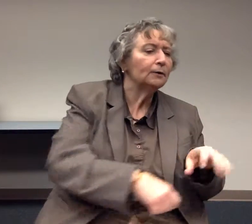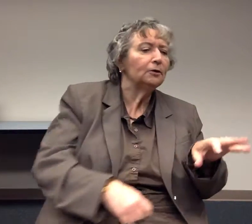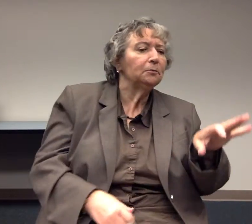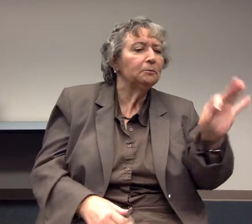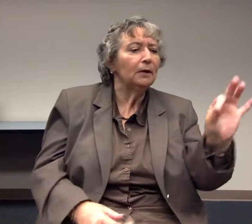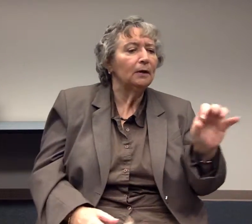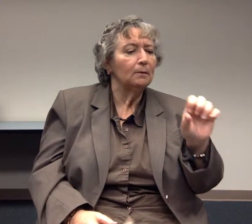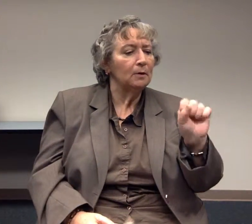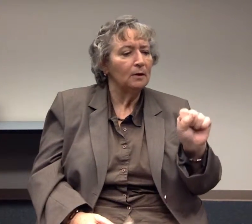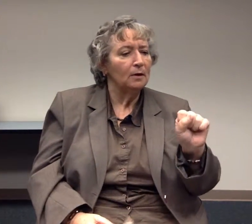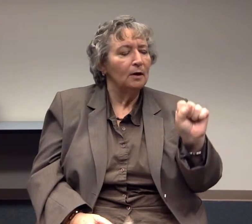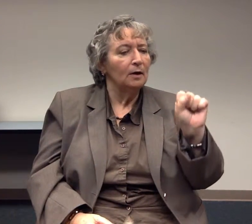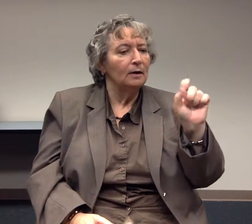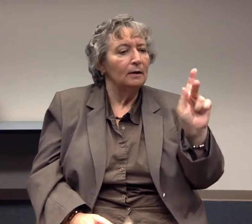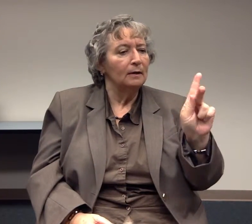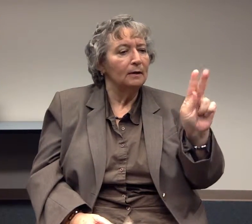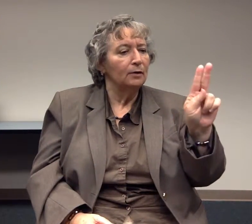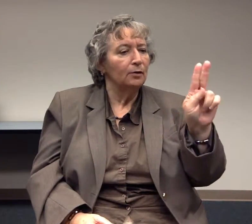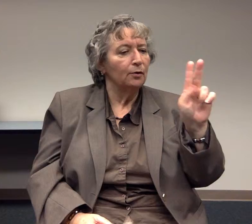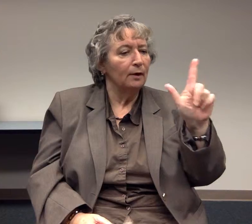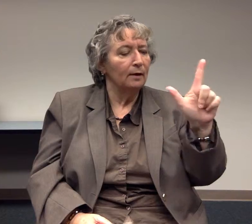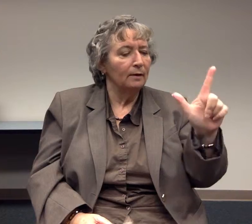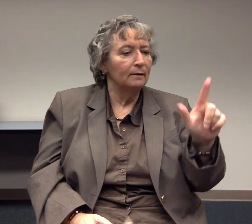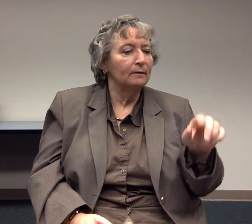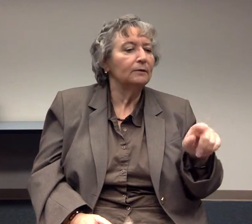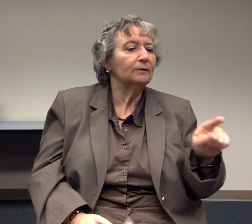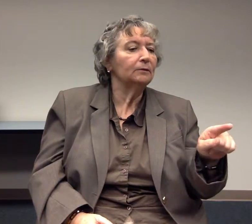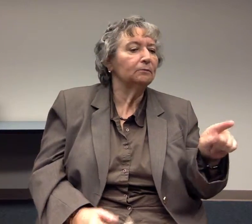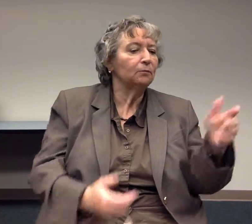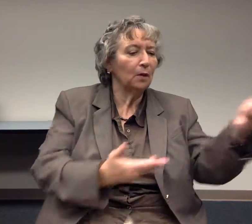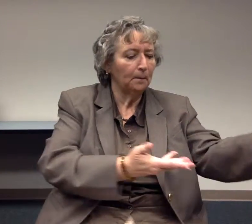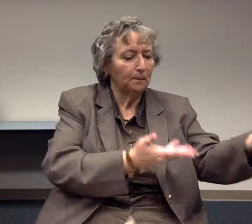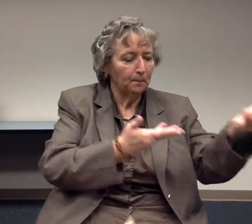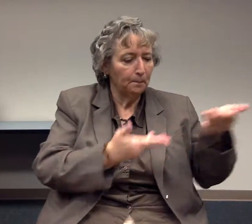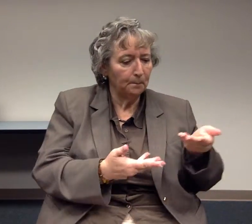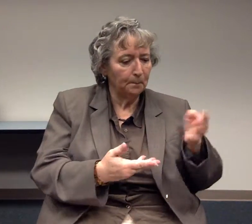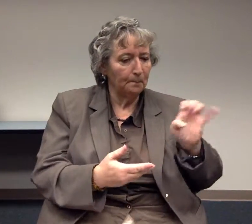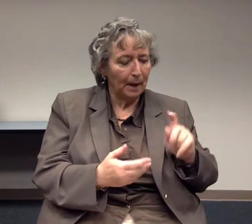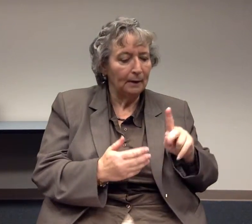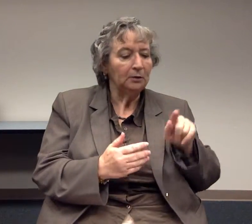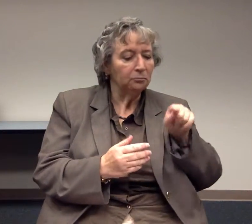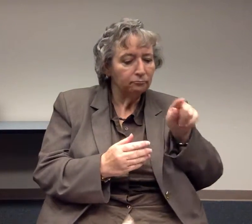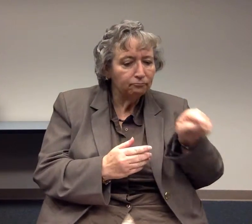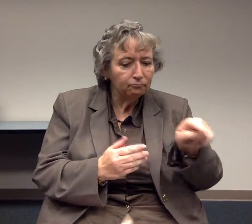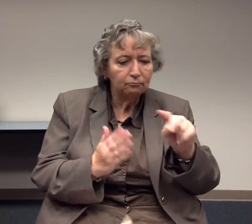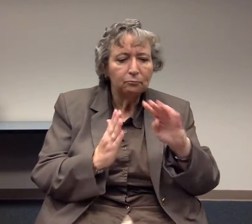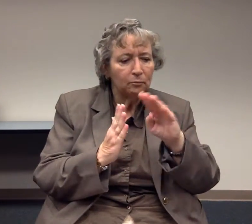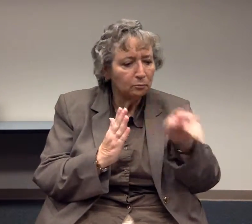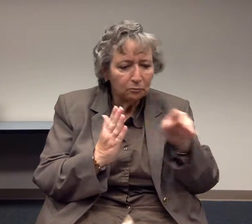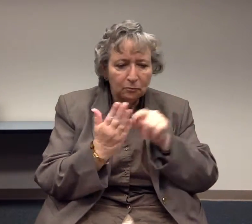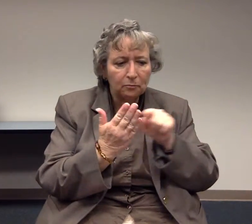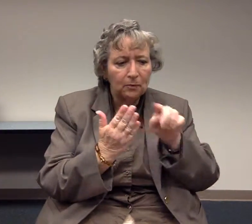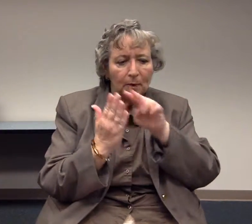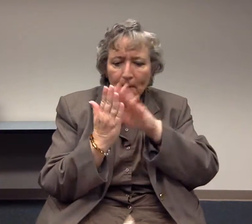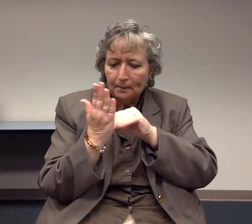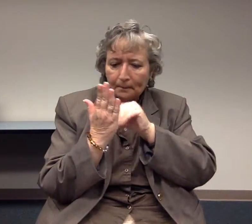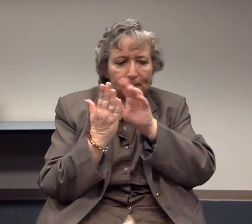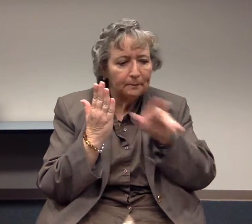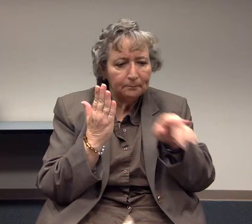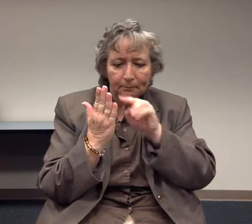pick them up and she would take them back to her studio and she would paint them. And she especially loved to hold the bones up into the sky. If you've ever